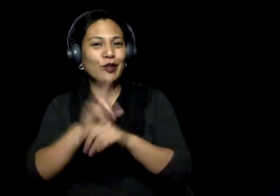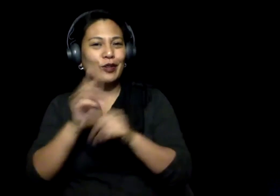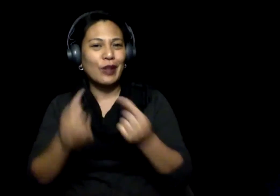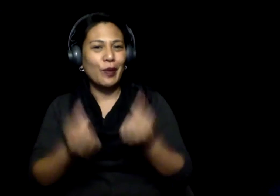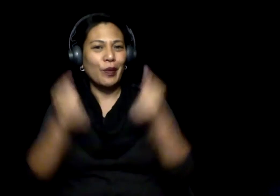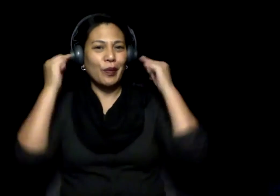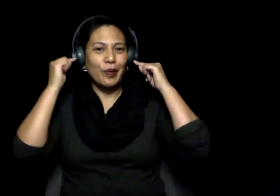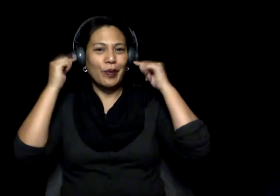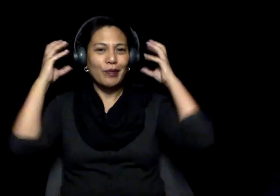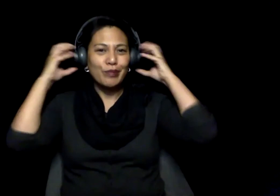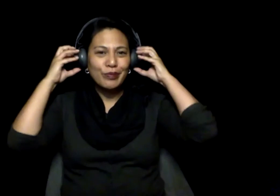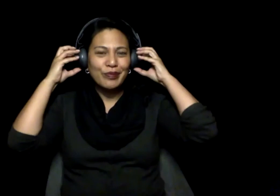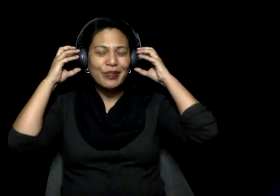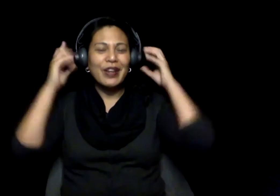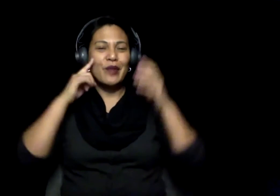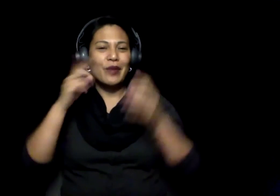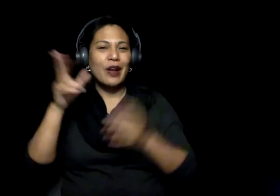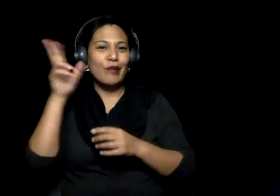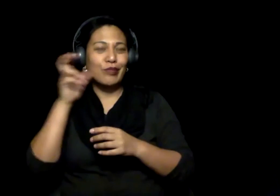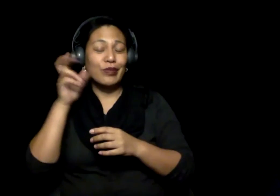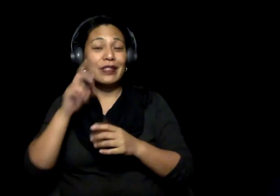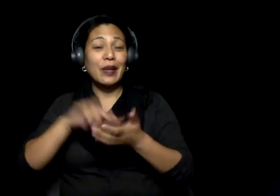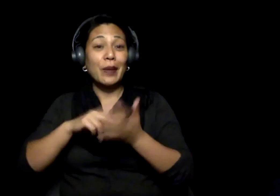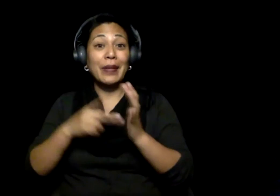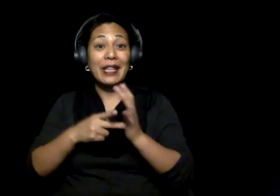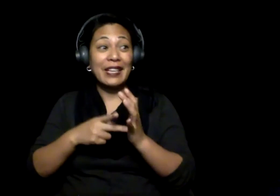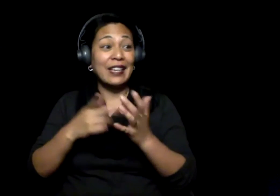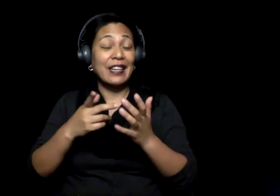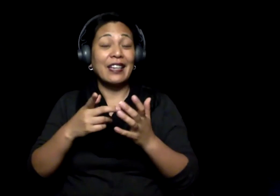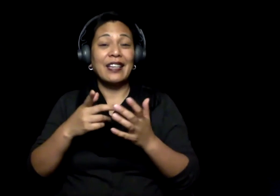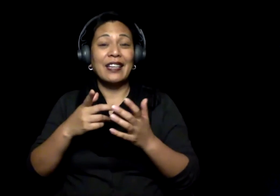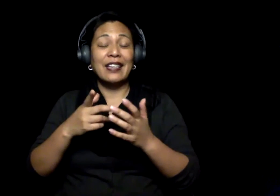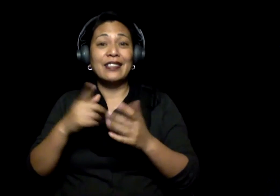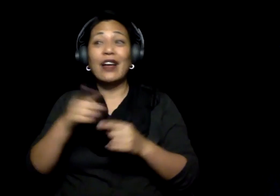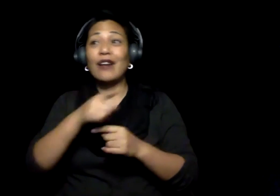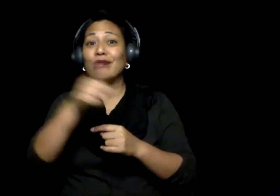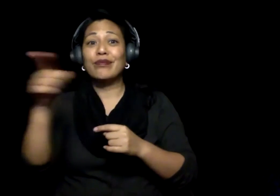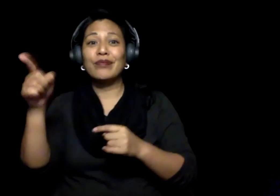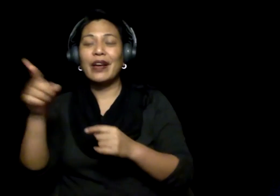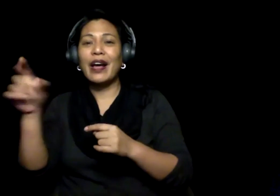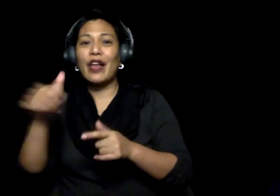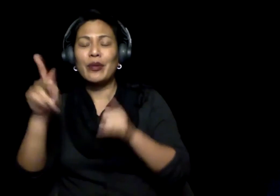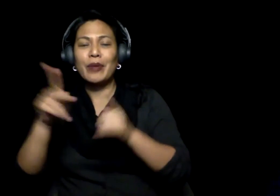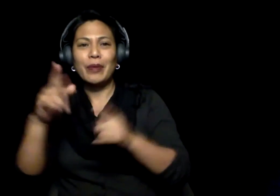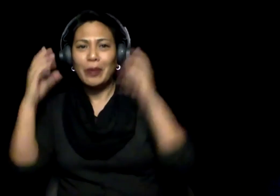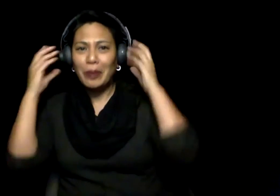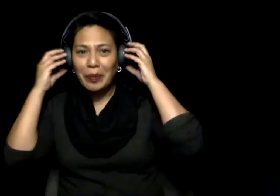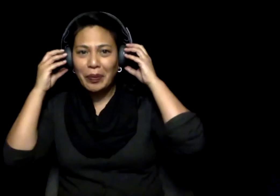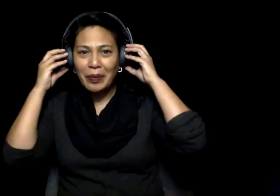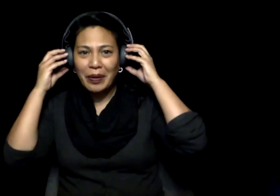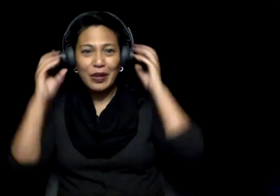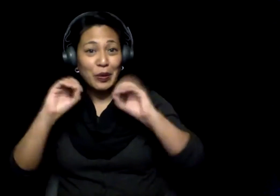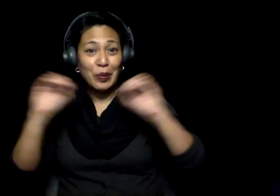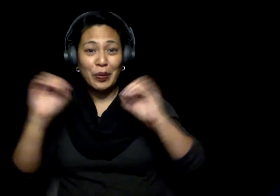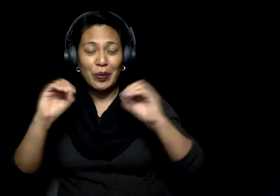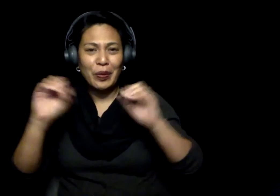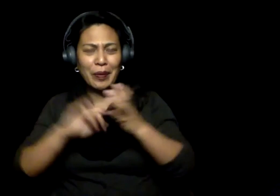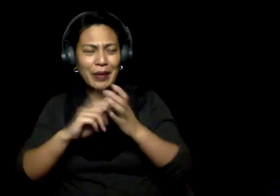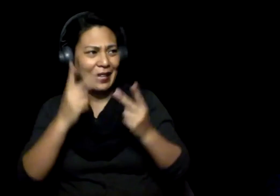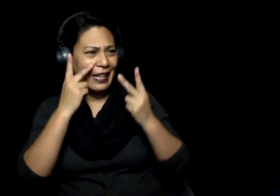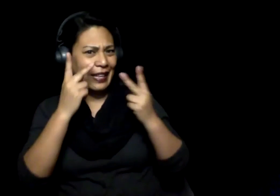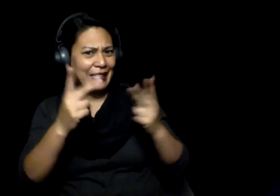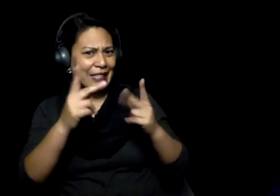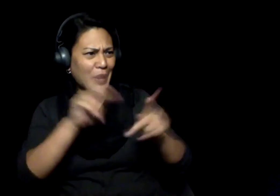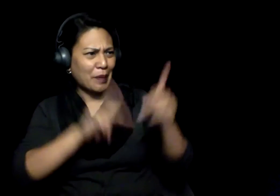becomes almost a performance for the folks that aren't listening with the headphones. and that are actually seeing a bunch of